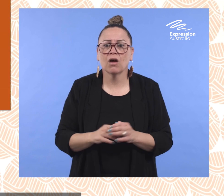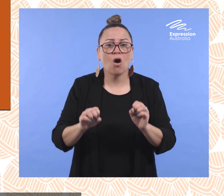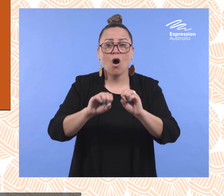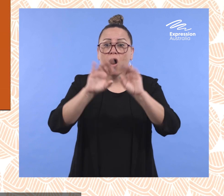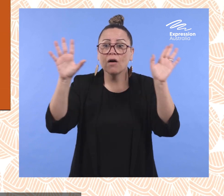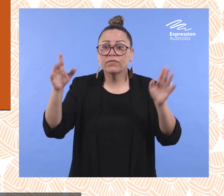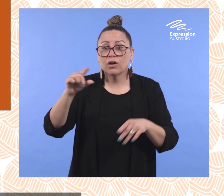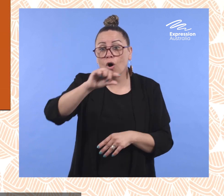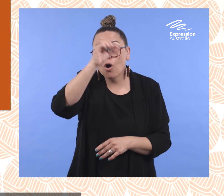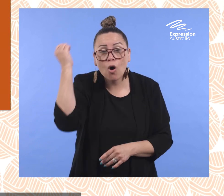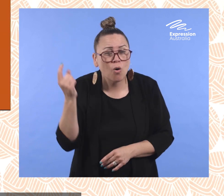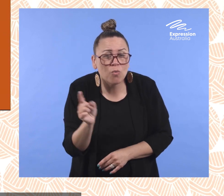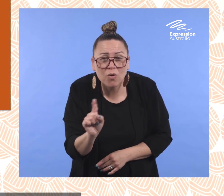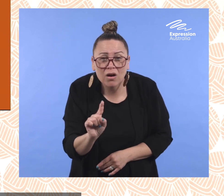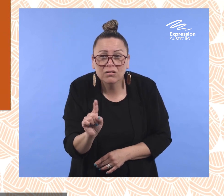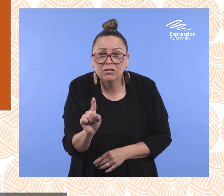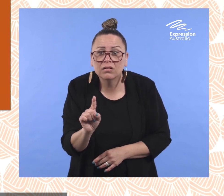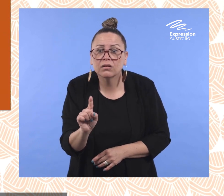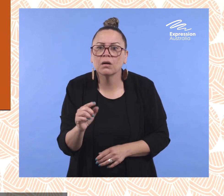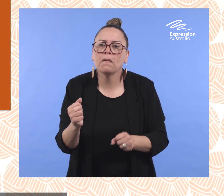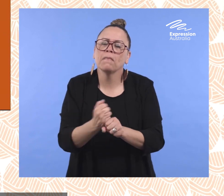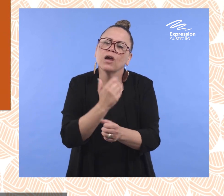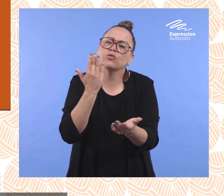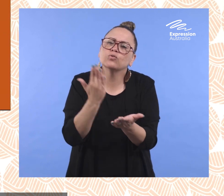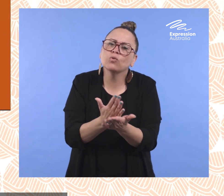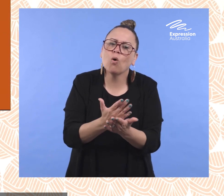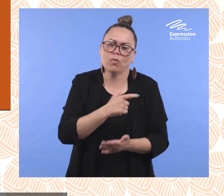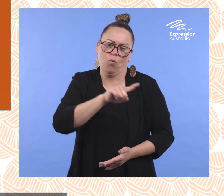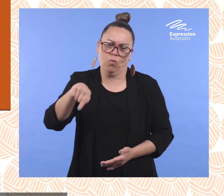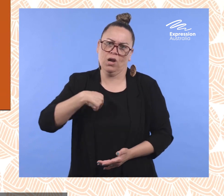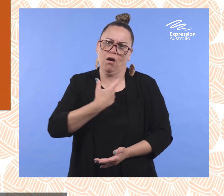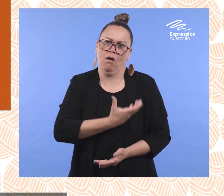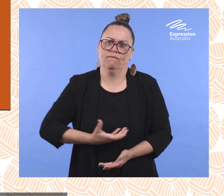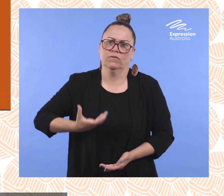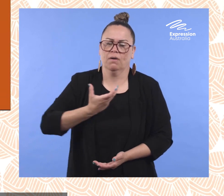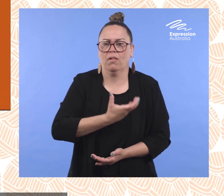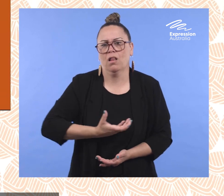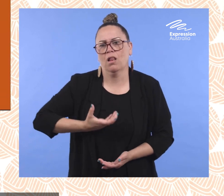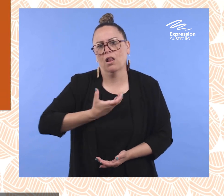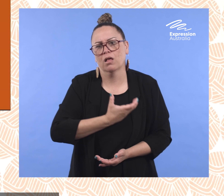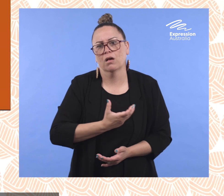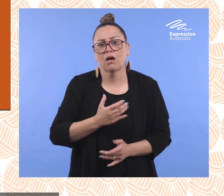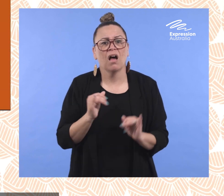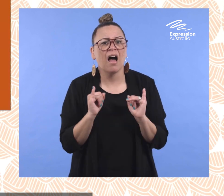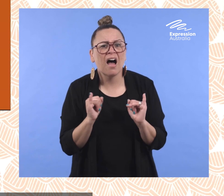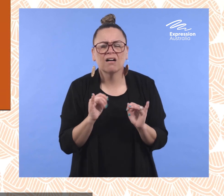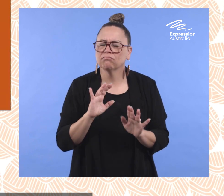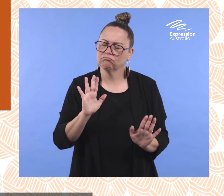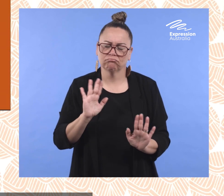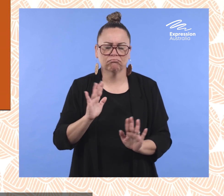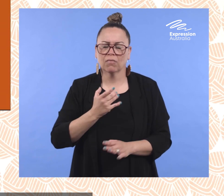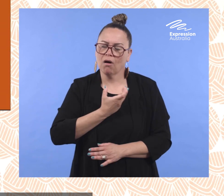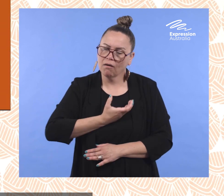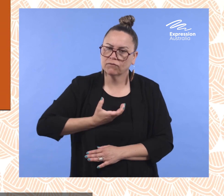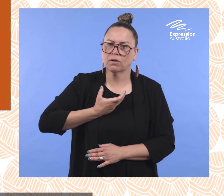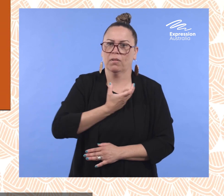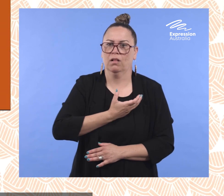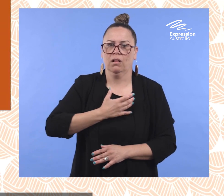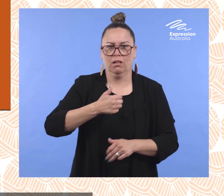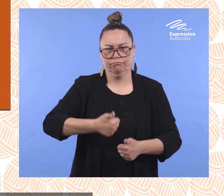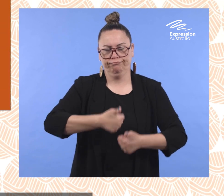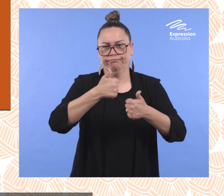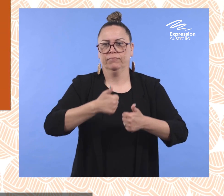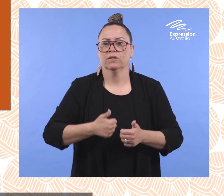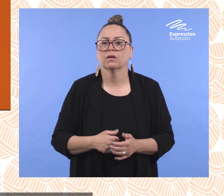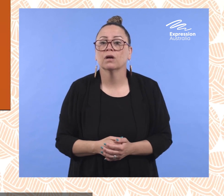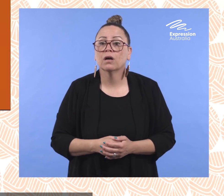Obviously, what our goal is to increase your comfort, and then I'm just going to run a quick one on